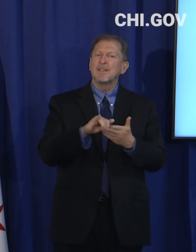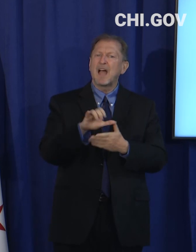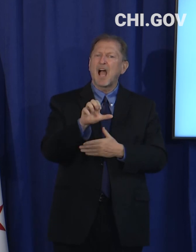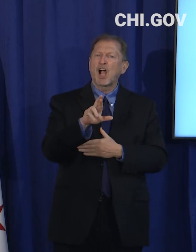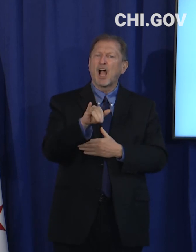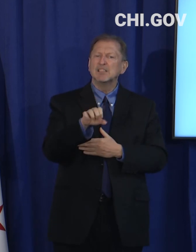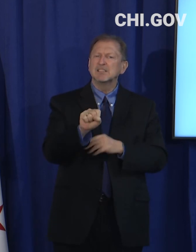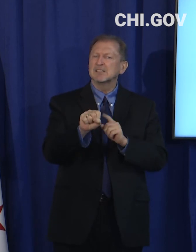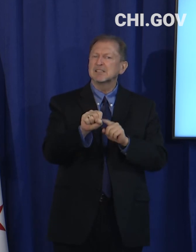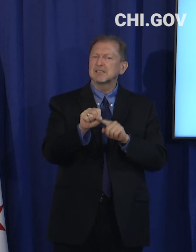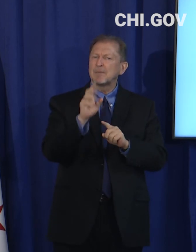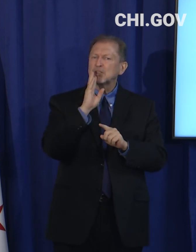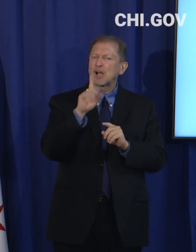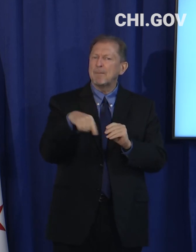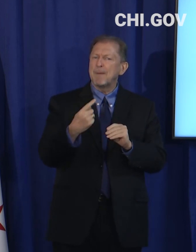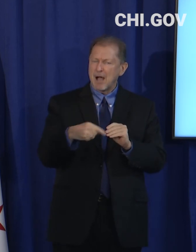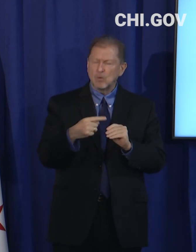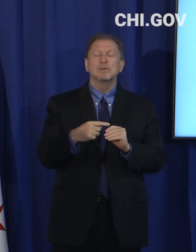highlight it here today.